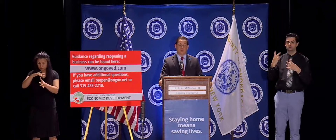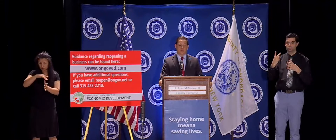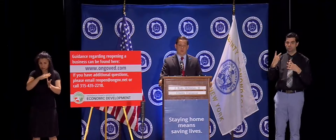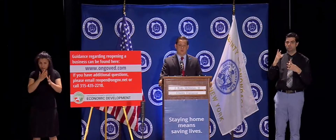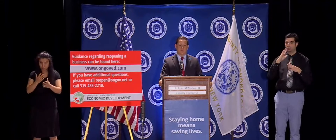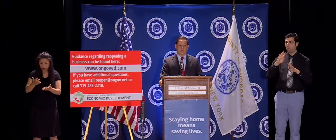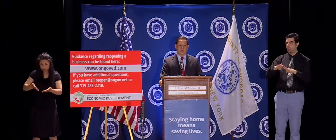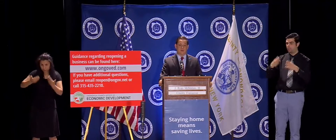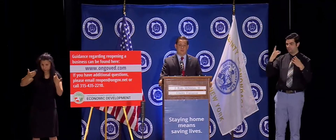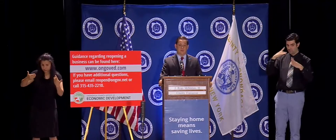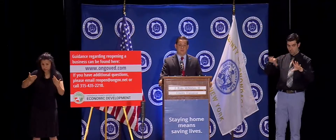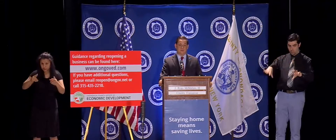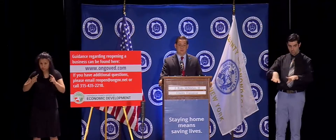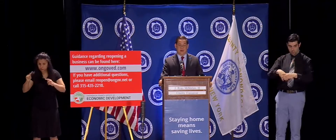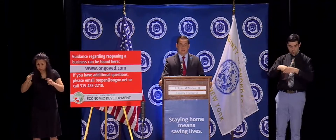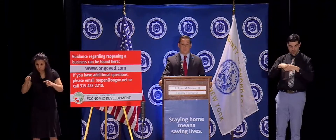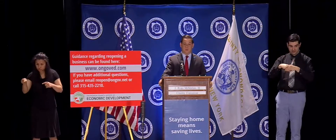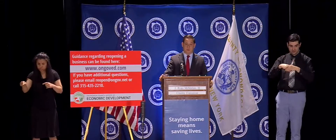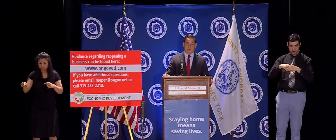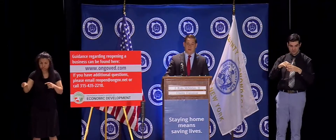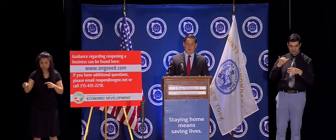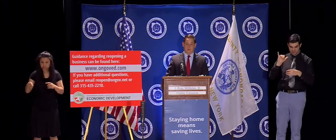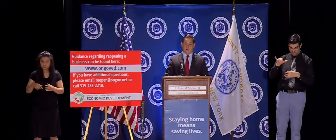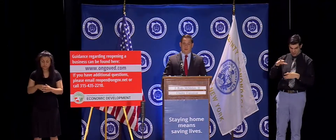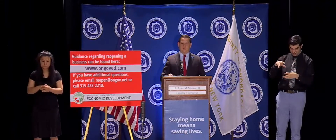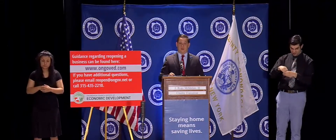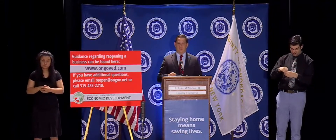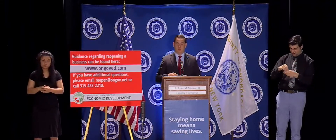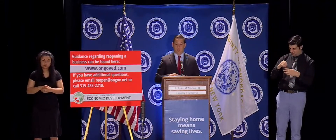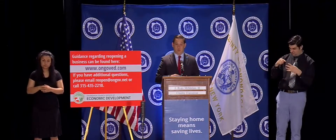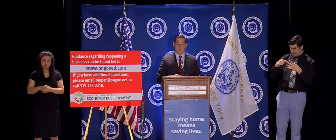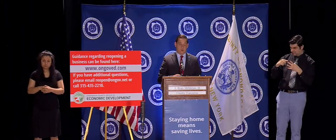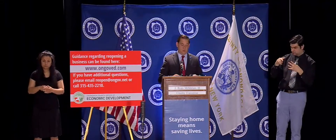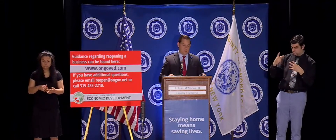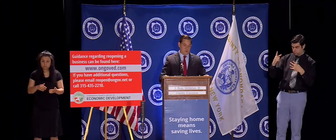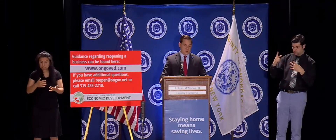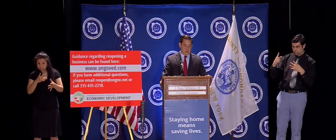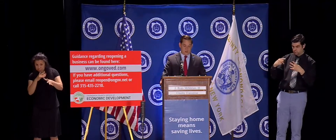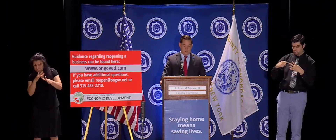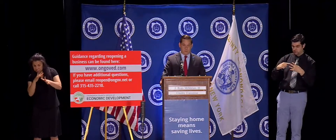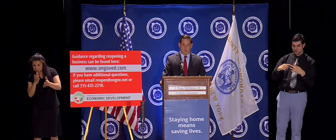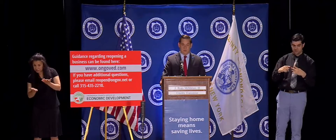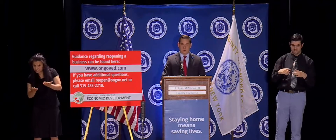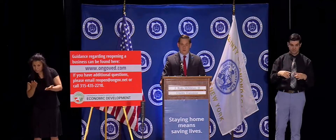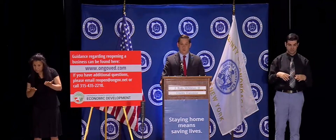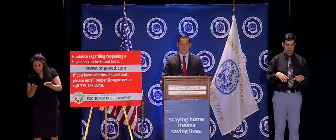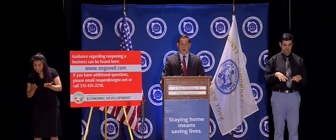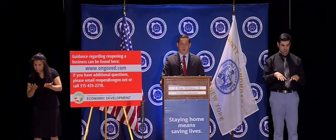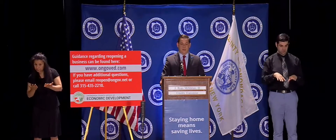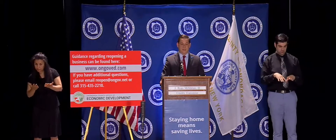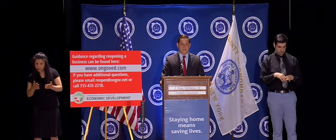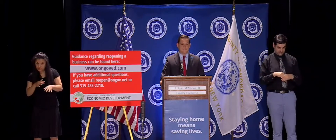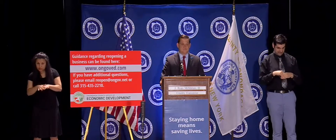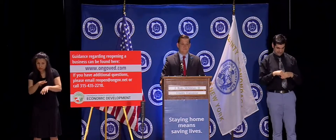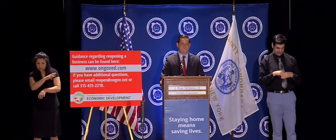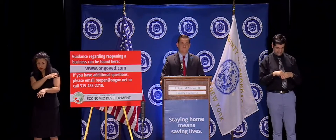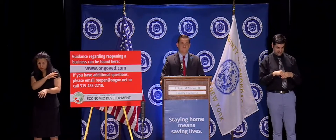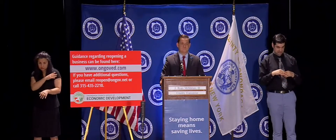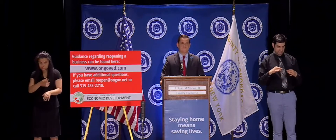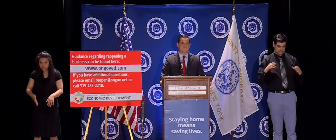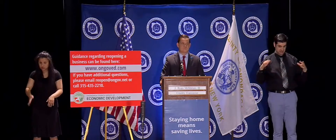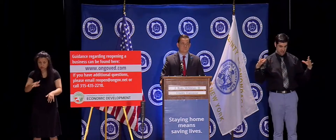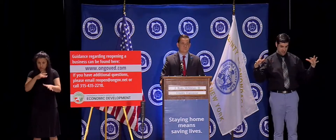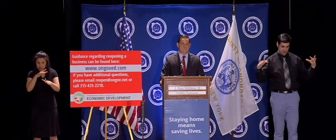I don't believe you can have lots of people together in Phase 2, so maybe there are some small weddings.